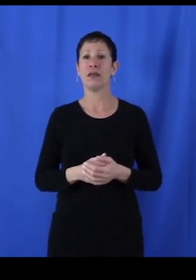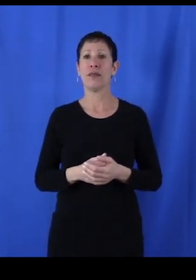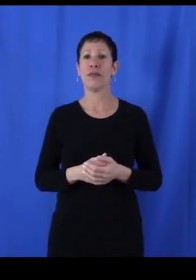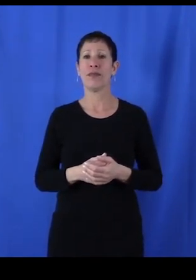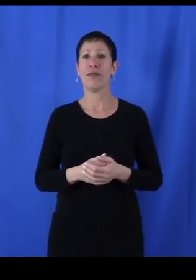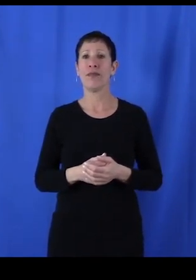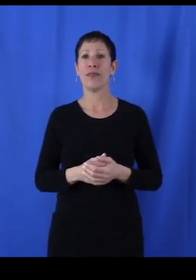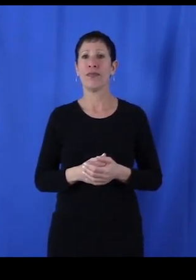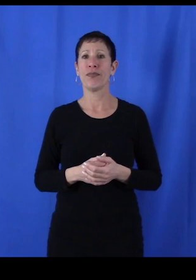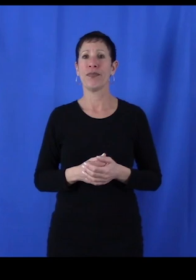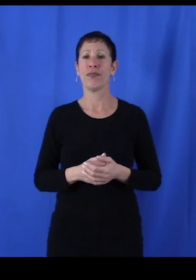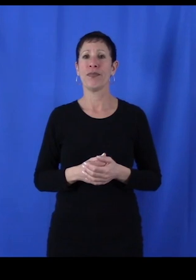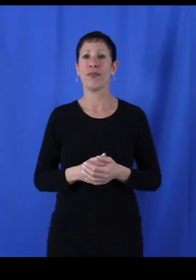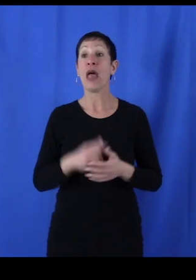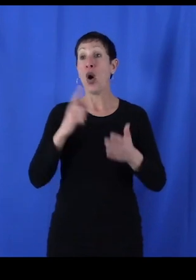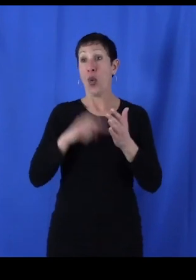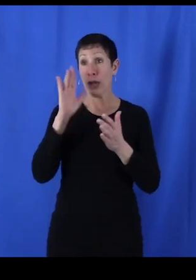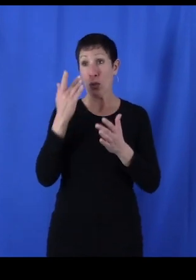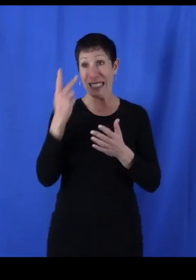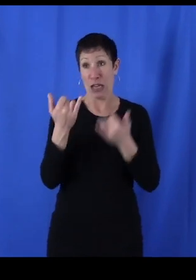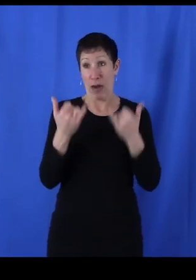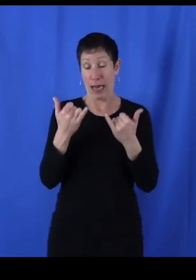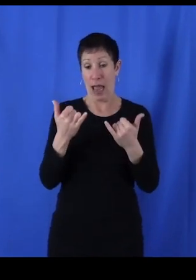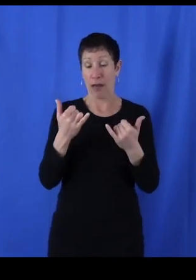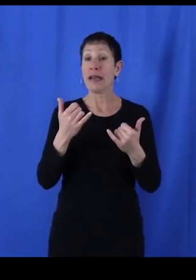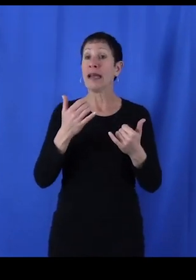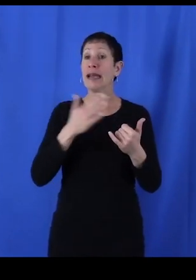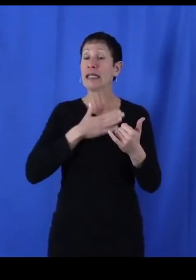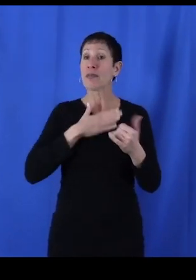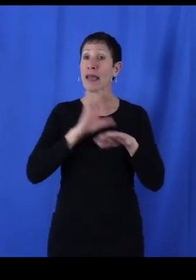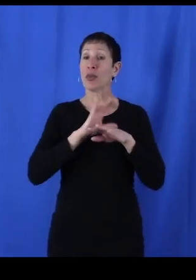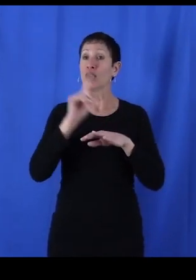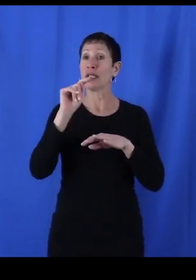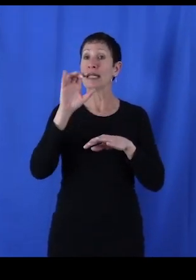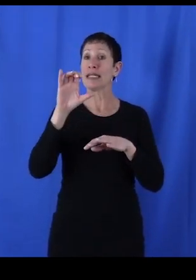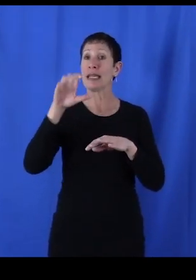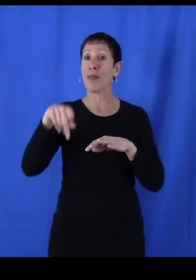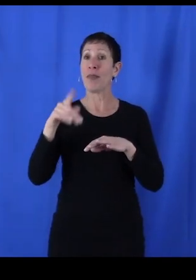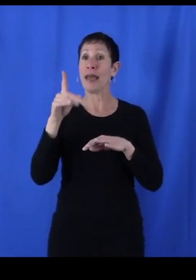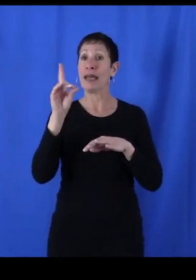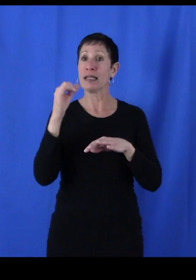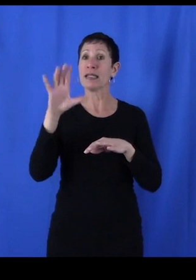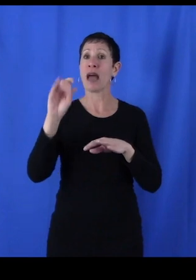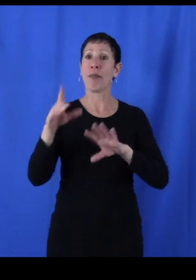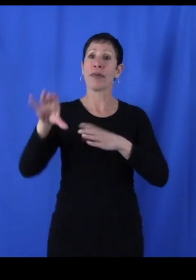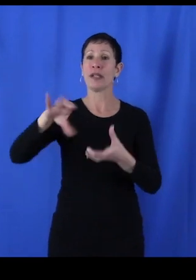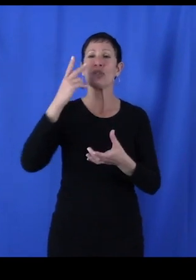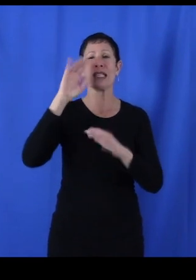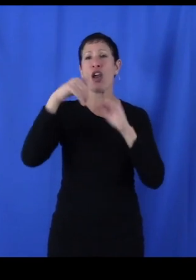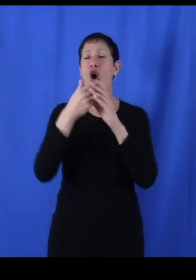So what you'll see right now is my is a TCP dump. So you'll see all the